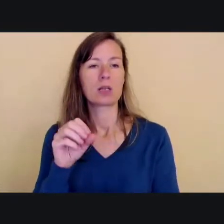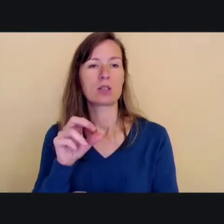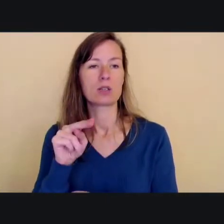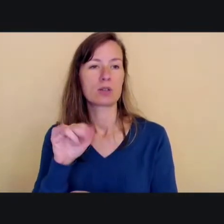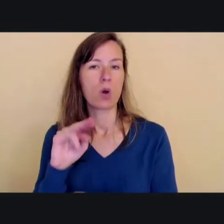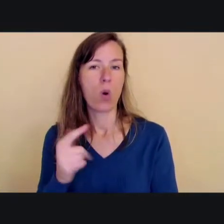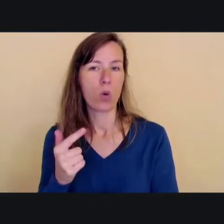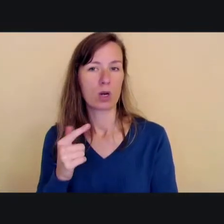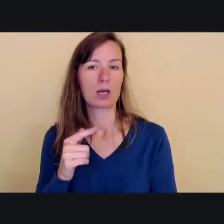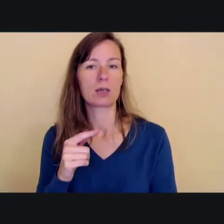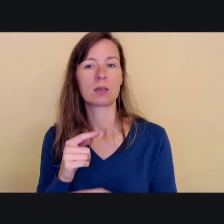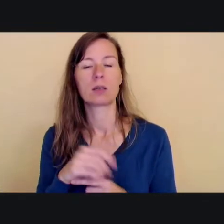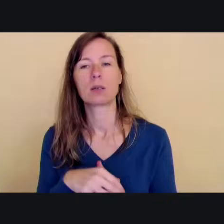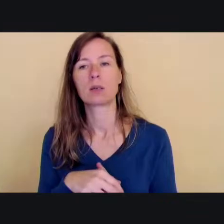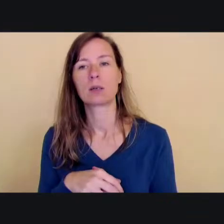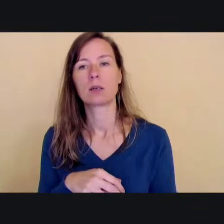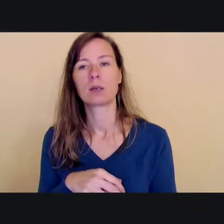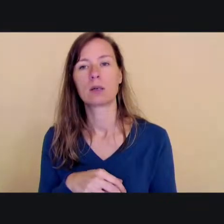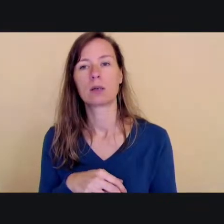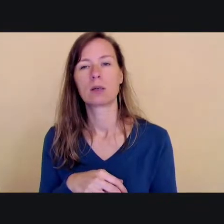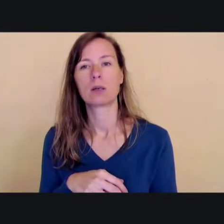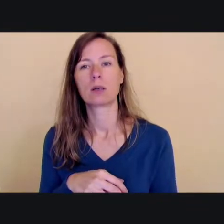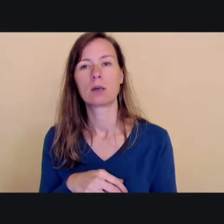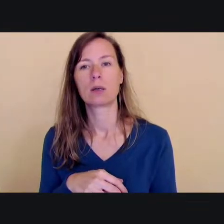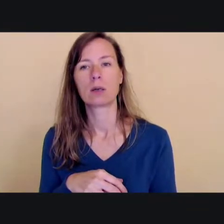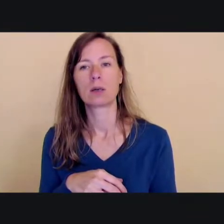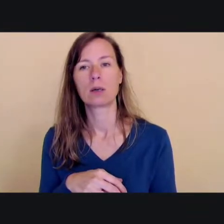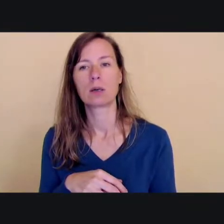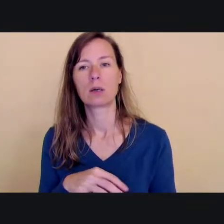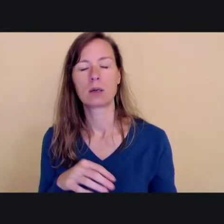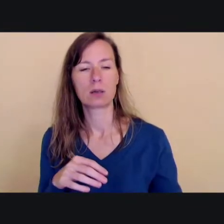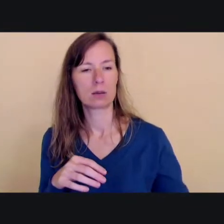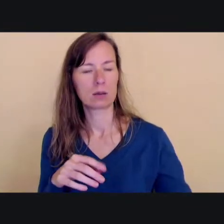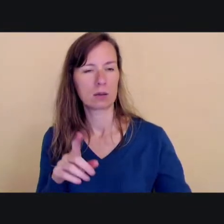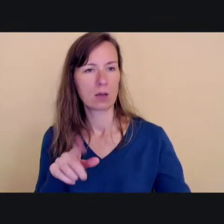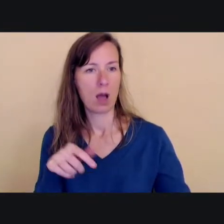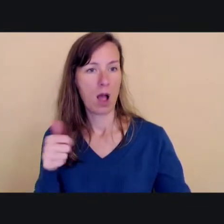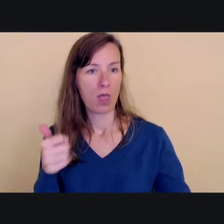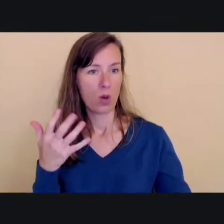and what was Eric's Law, which got passed as well,